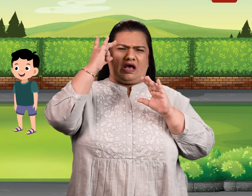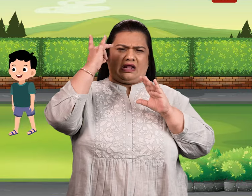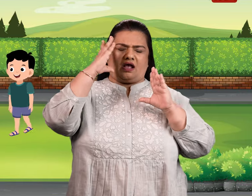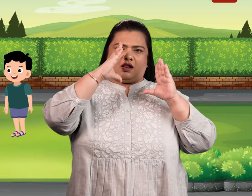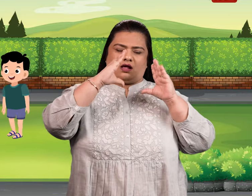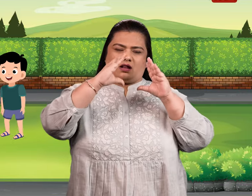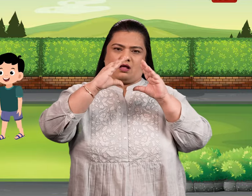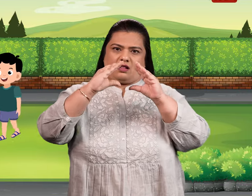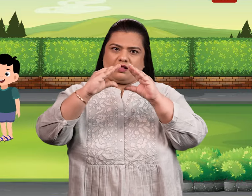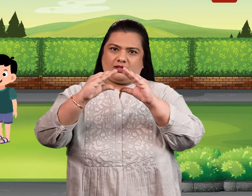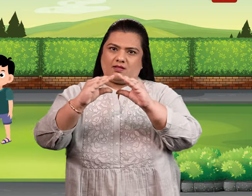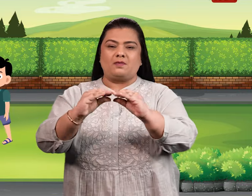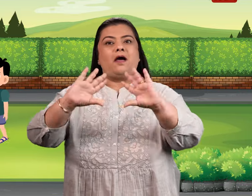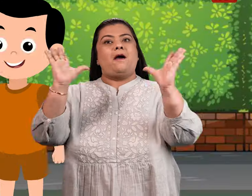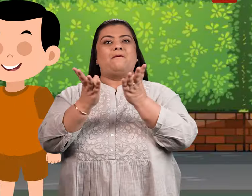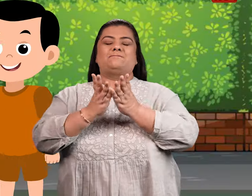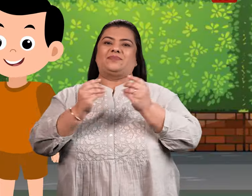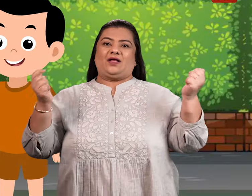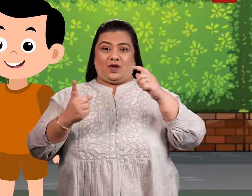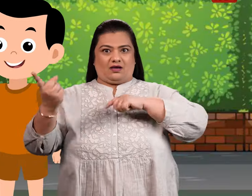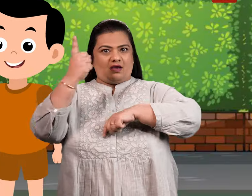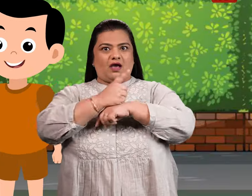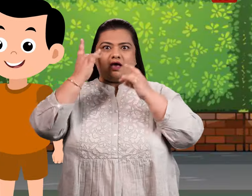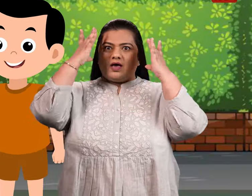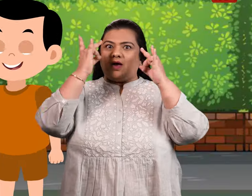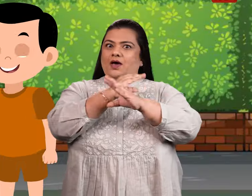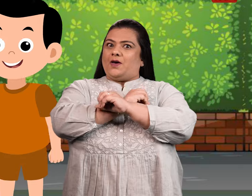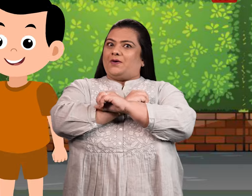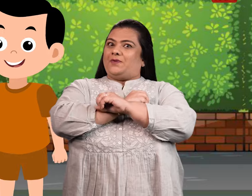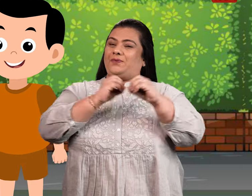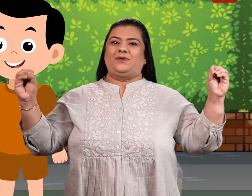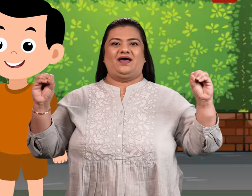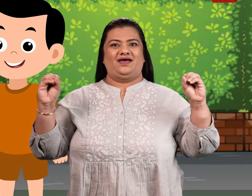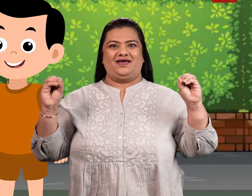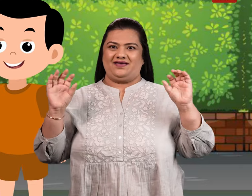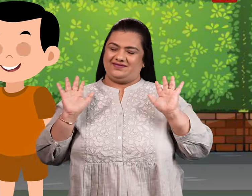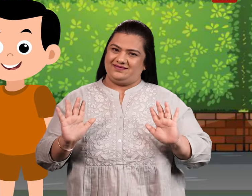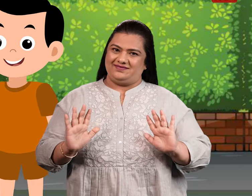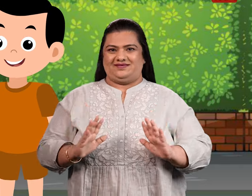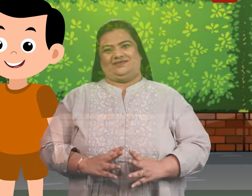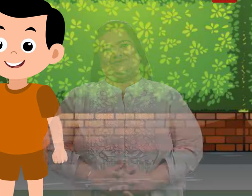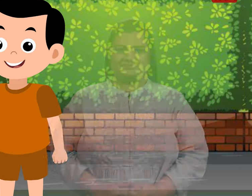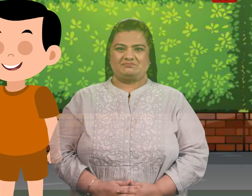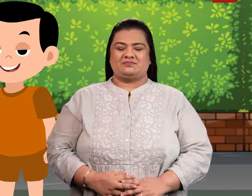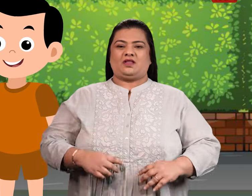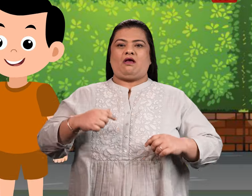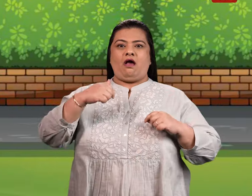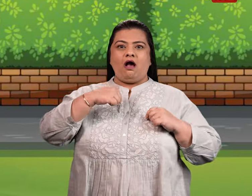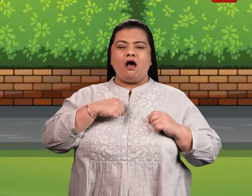Soon the days passed and his anger decreased. Now he did not get angry at all.